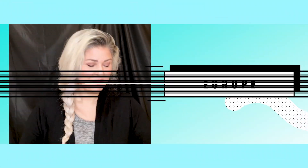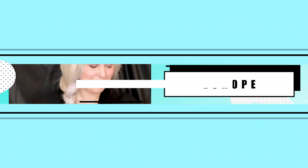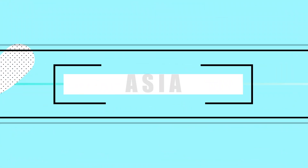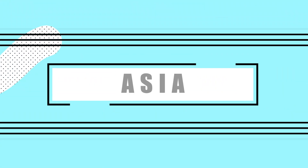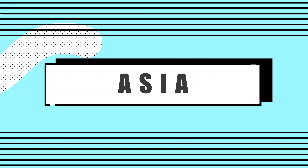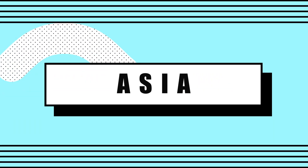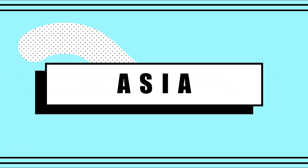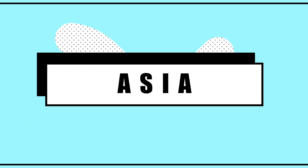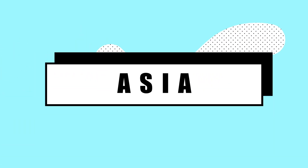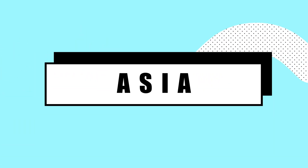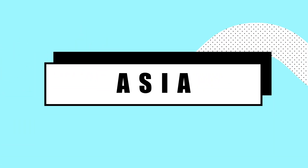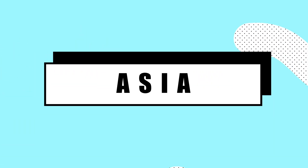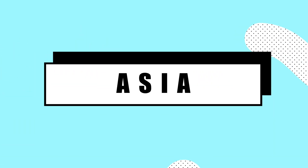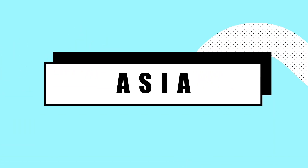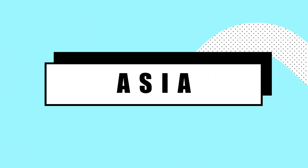okay.